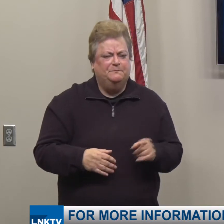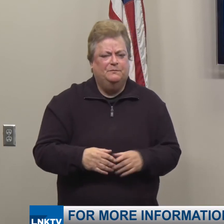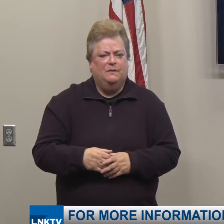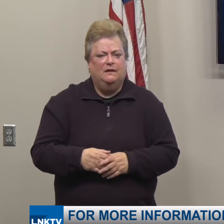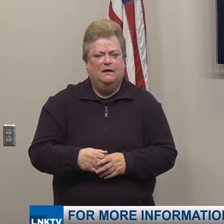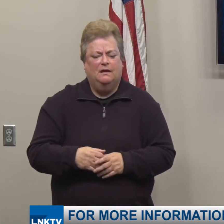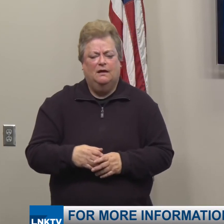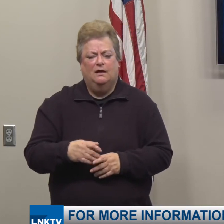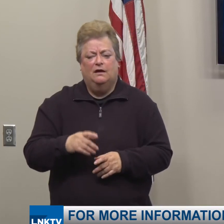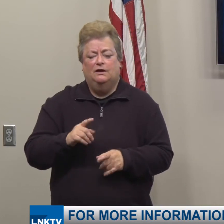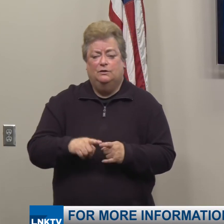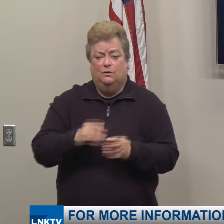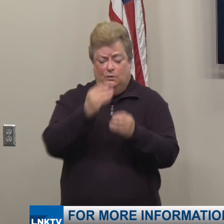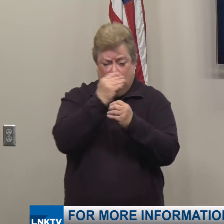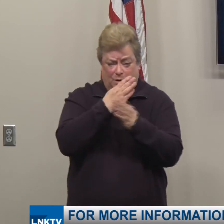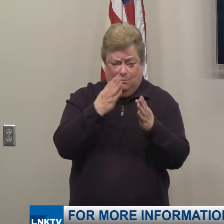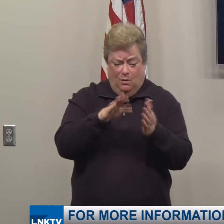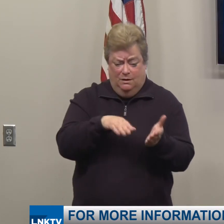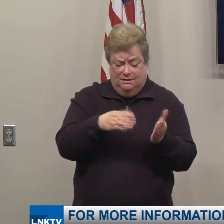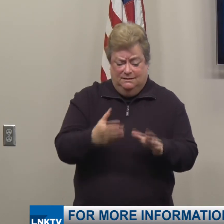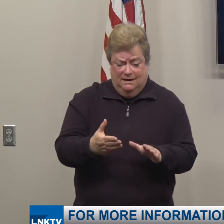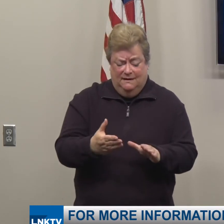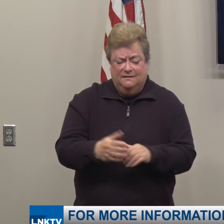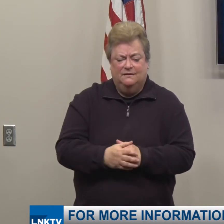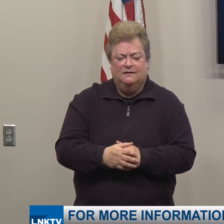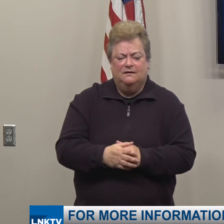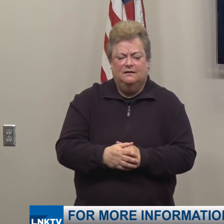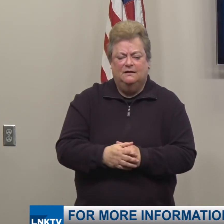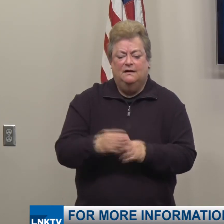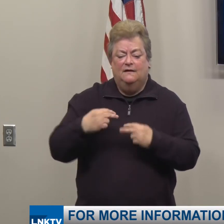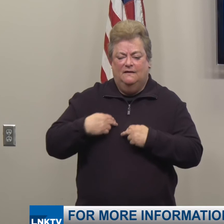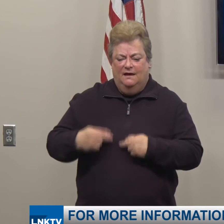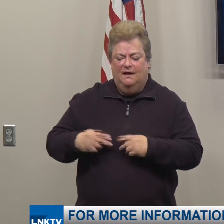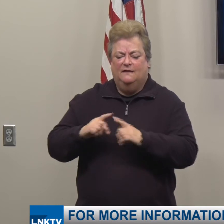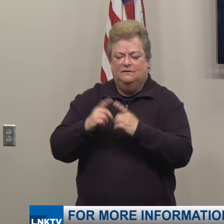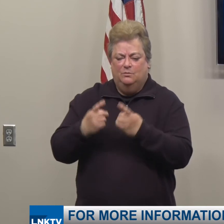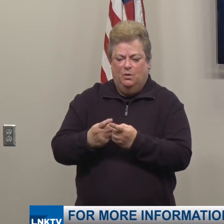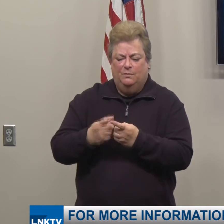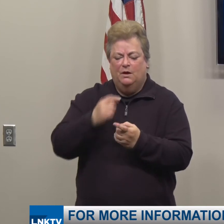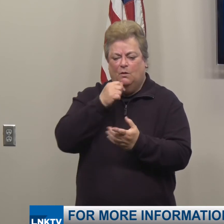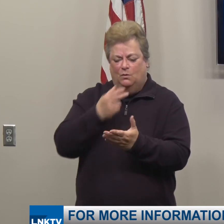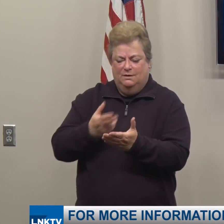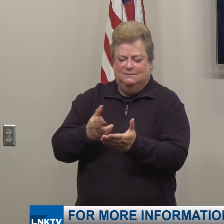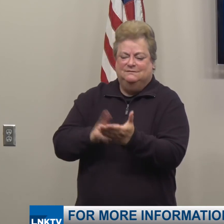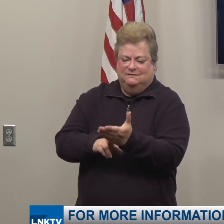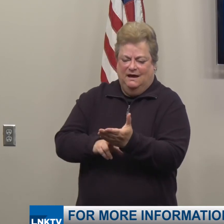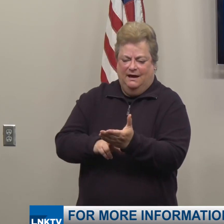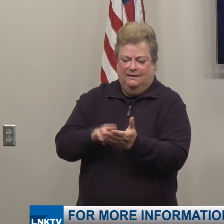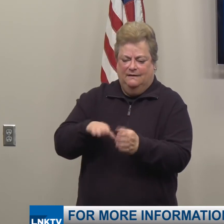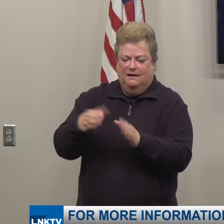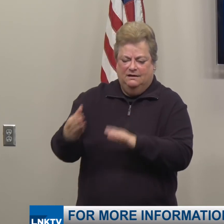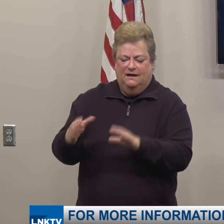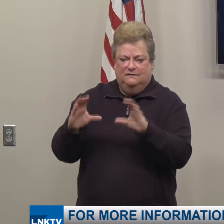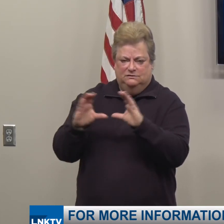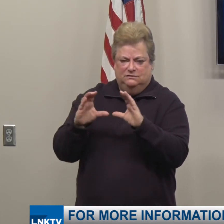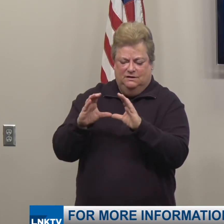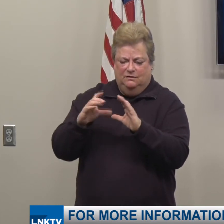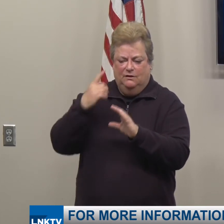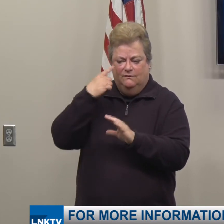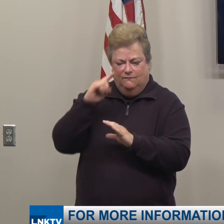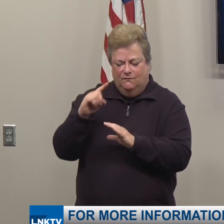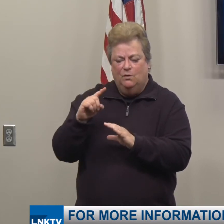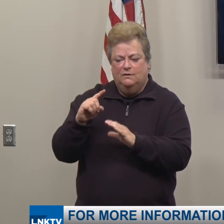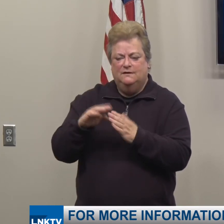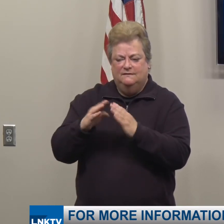to report a death, the health department signs the death certificates for the city of Lincoln